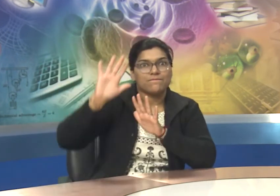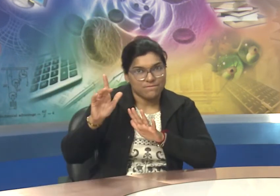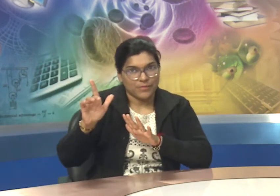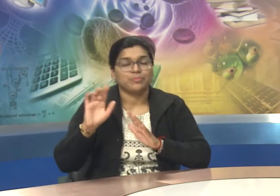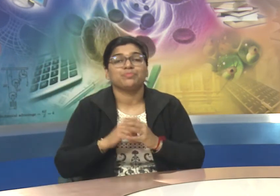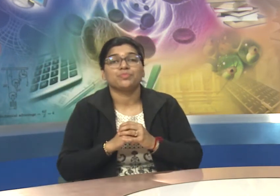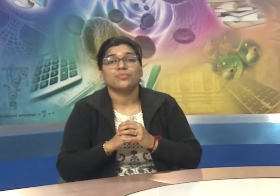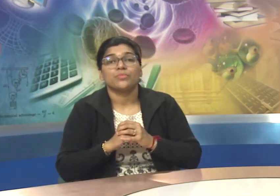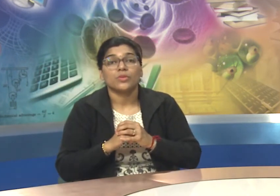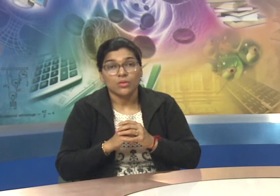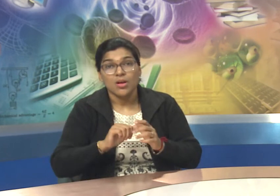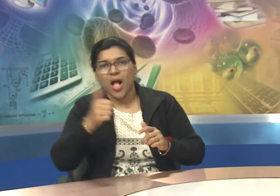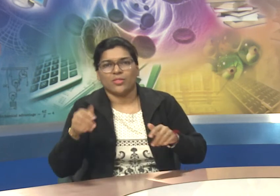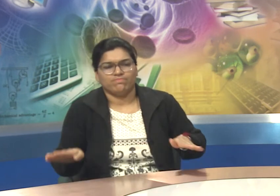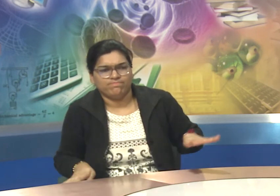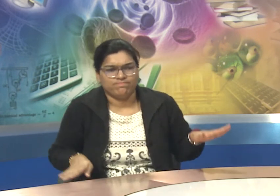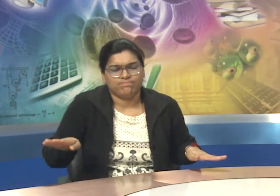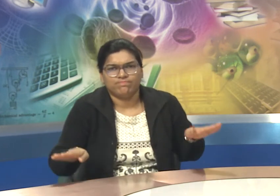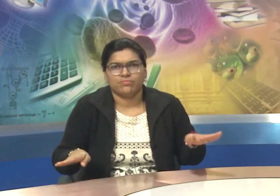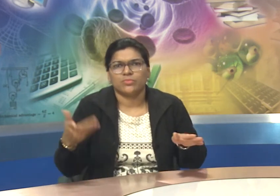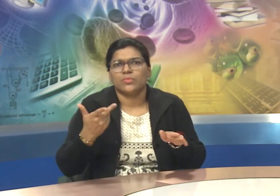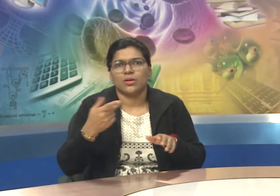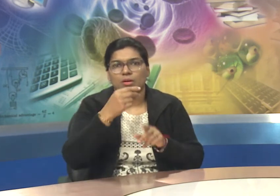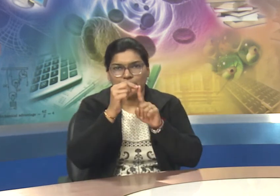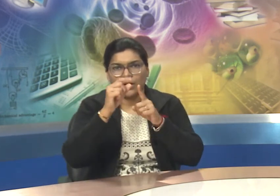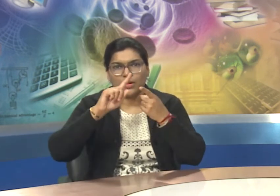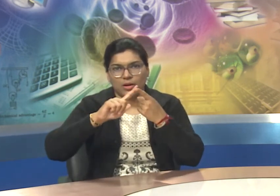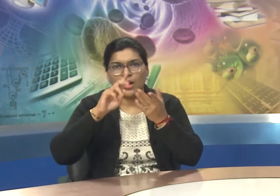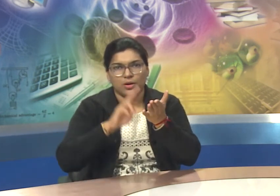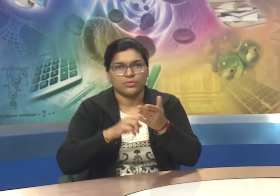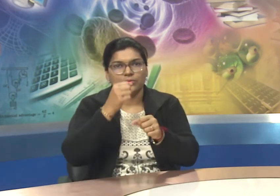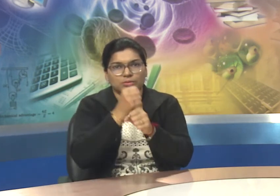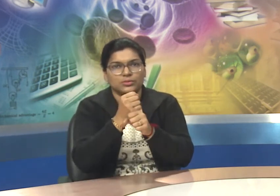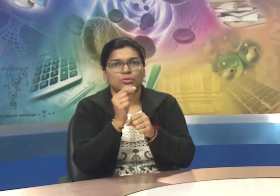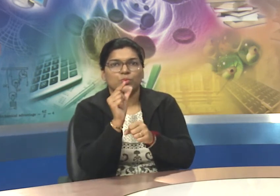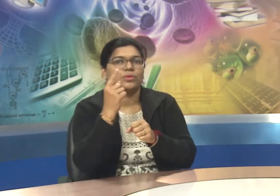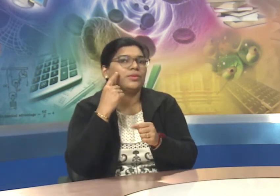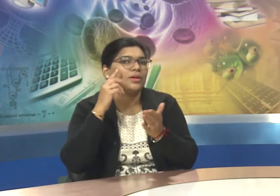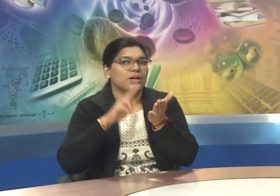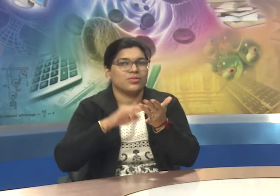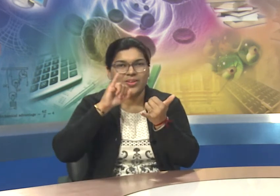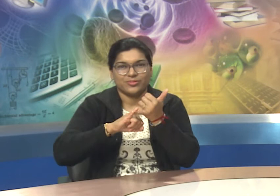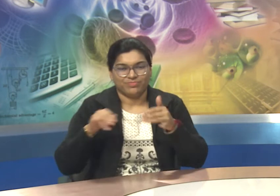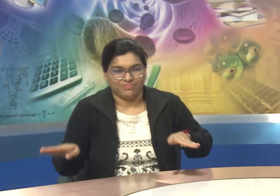It includes birds which can fly thousands of